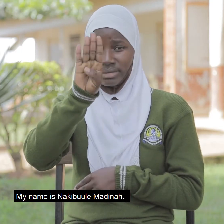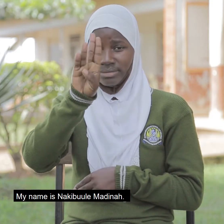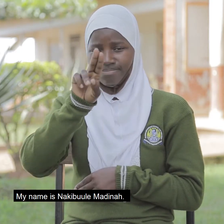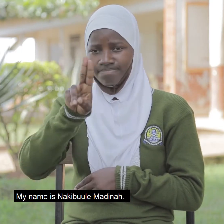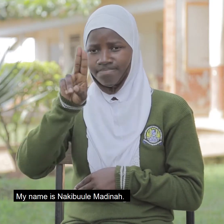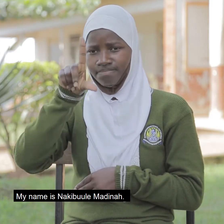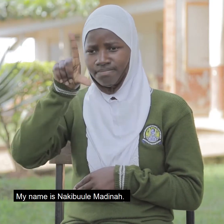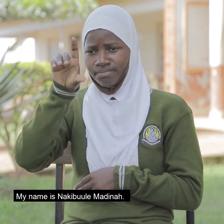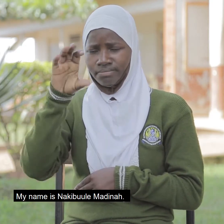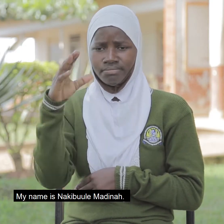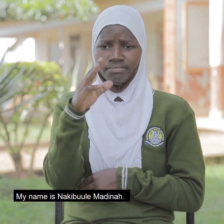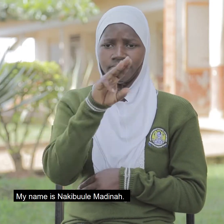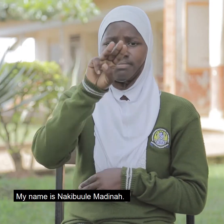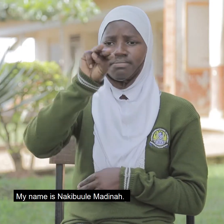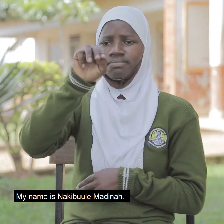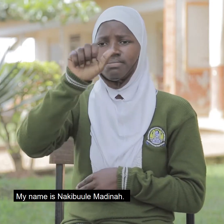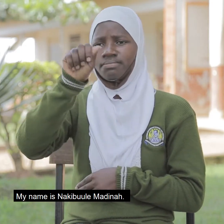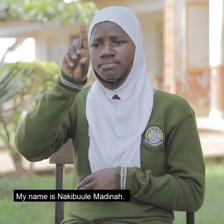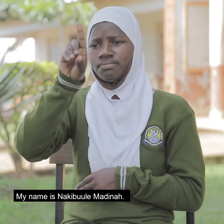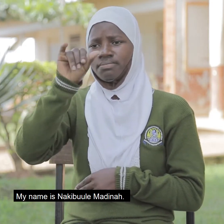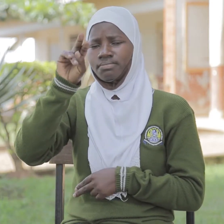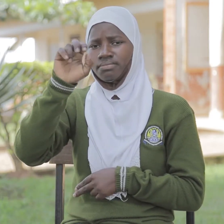My name is Nakibuule Medina.